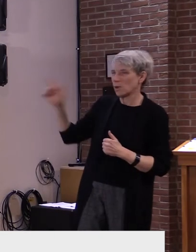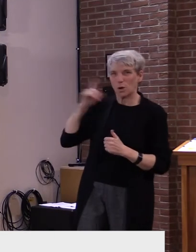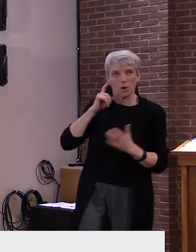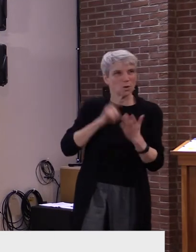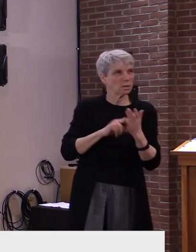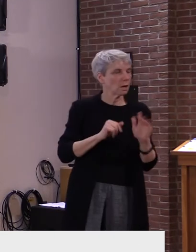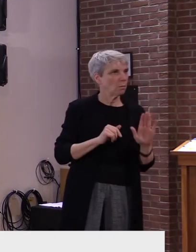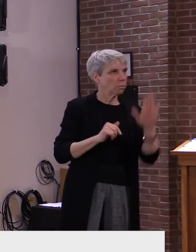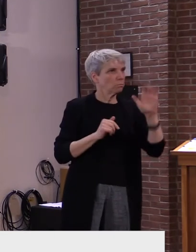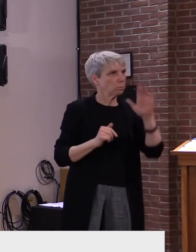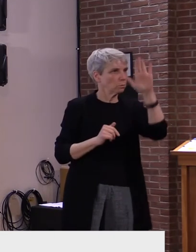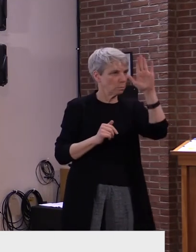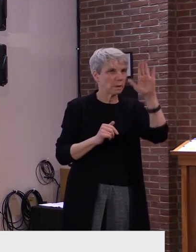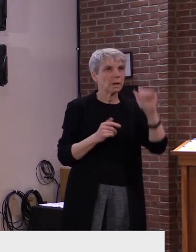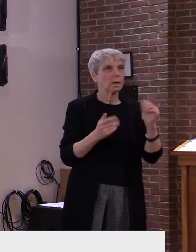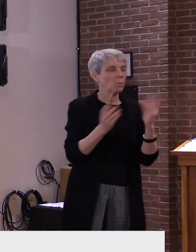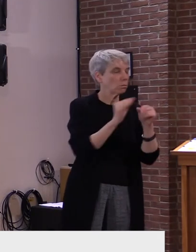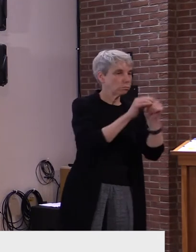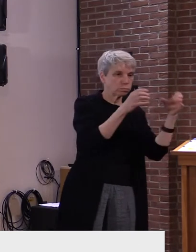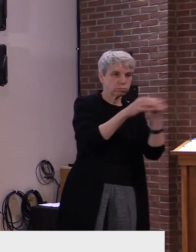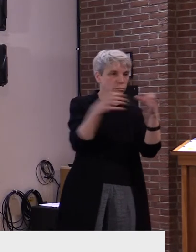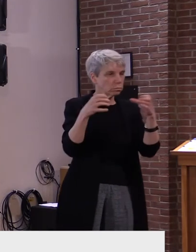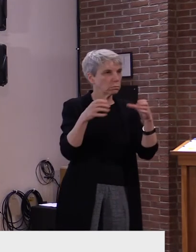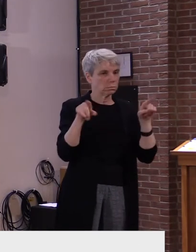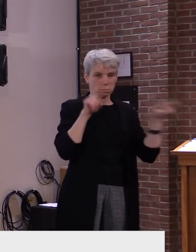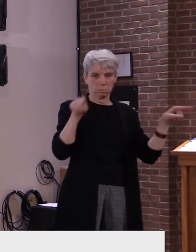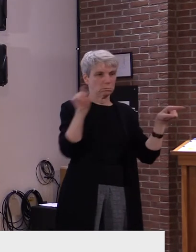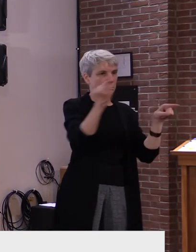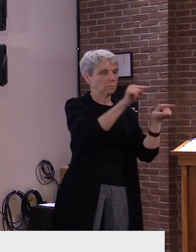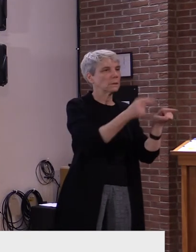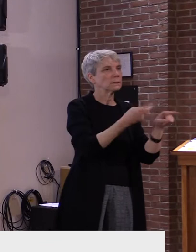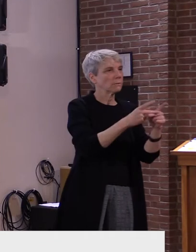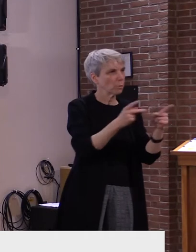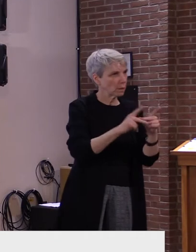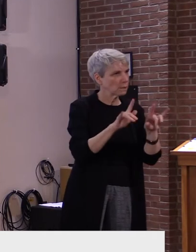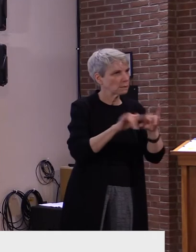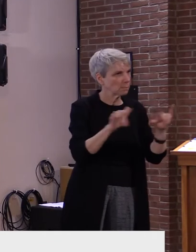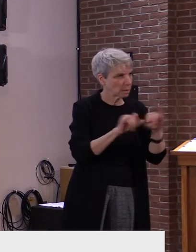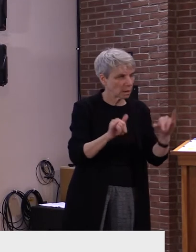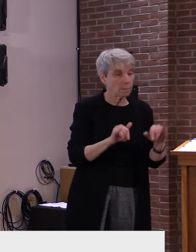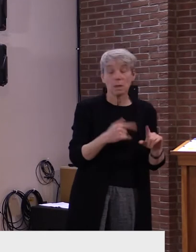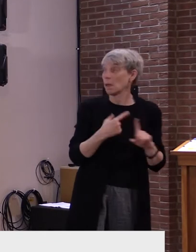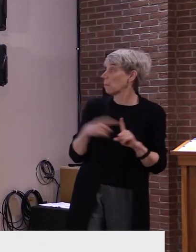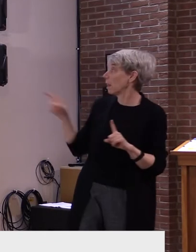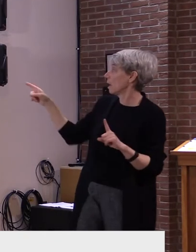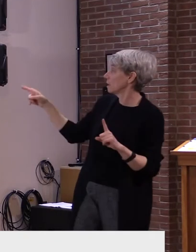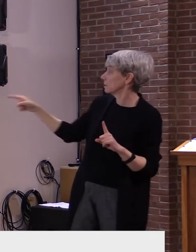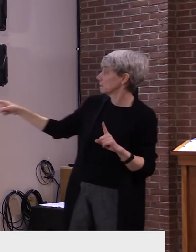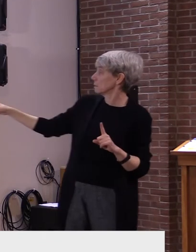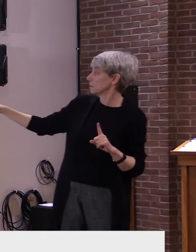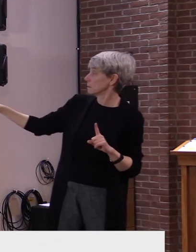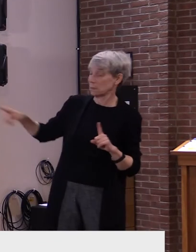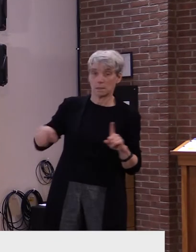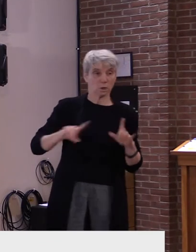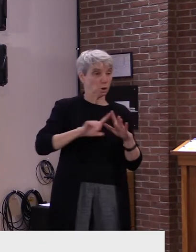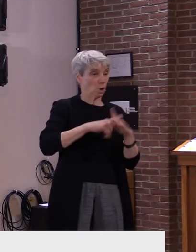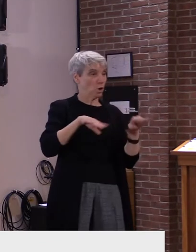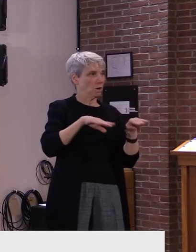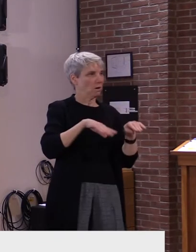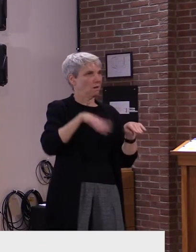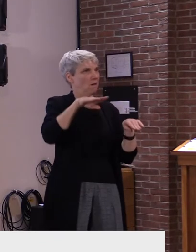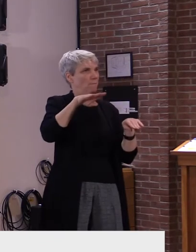did at previous points and that we started from a higher base line of cases so that all is certainly something we've got to keep a close eye